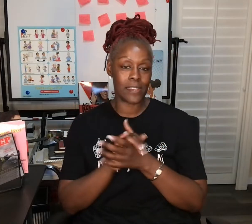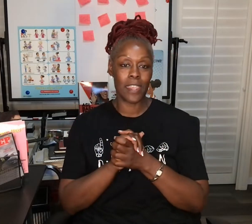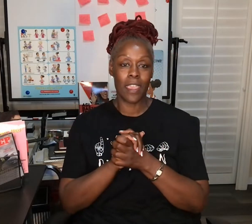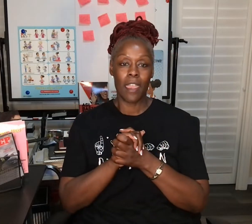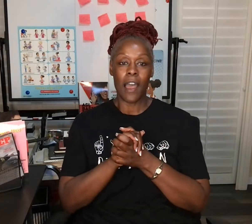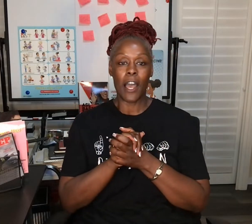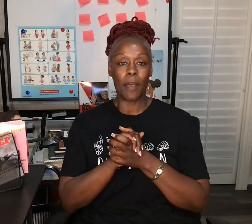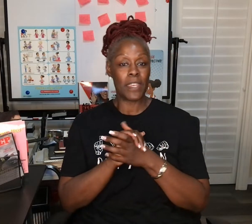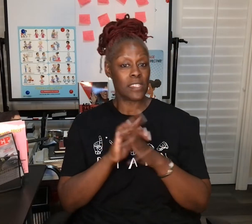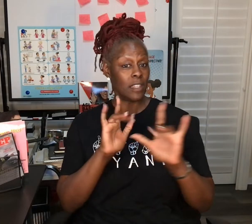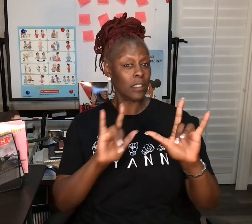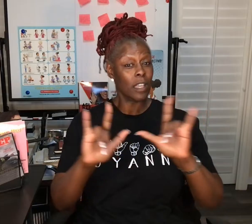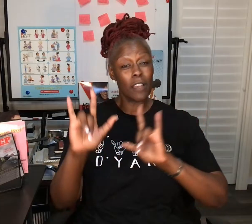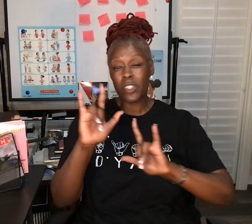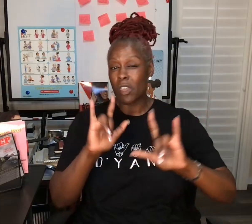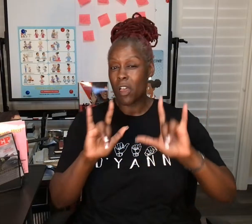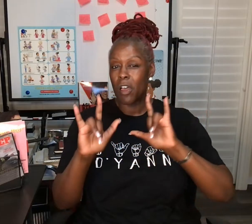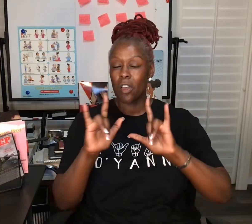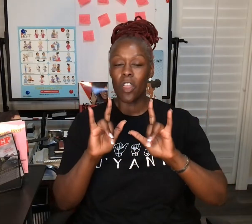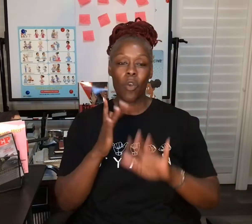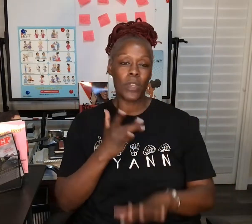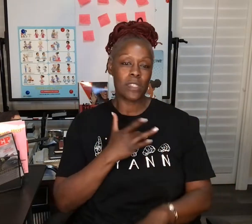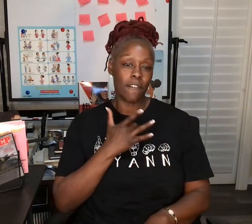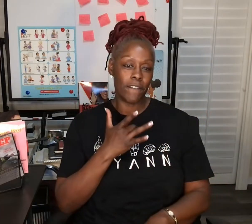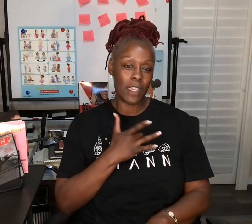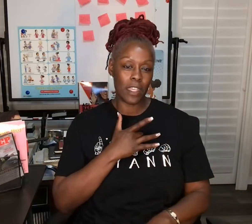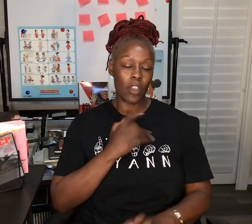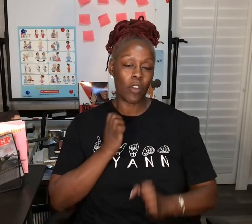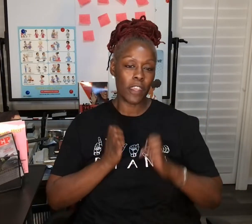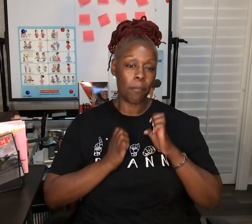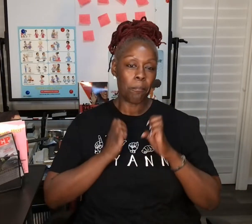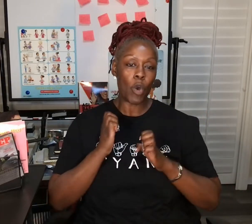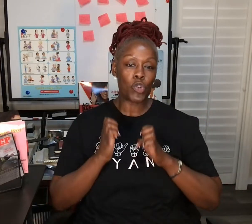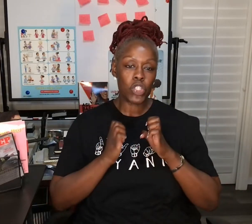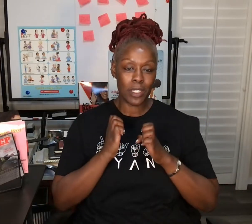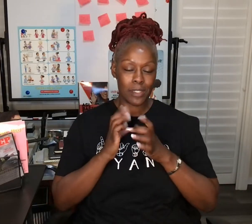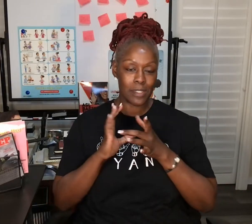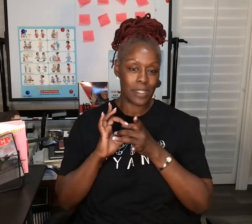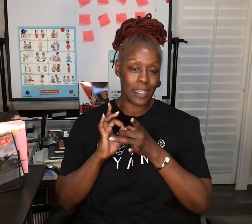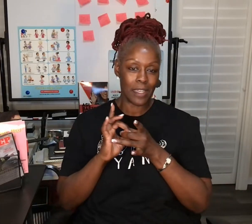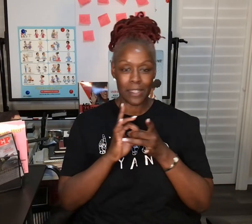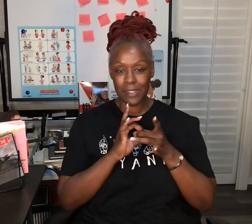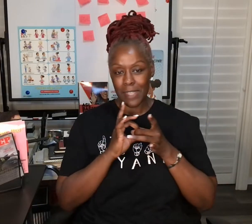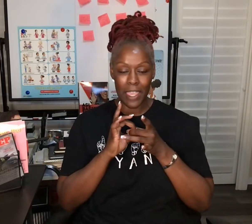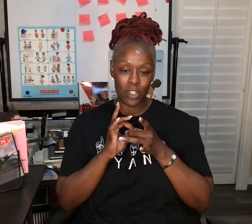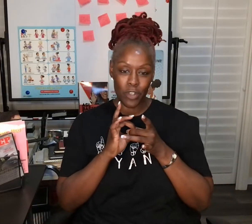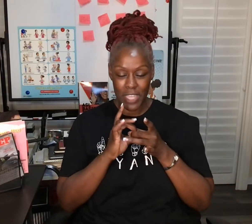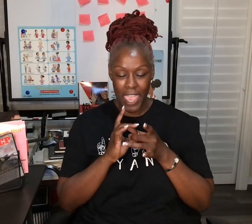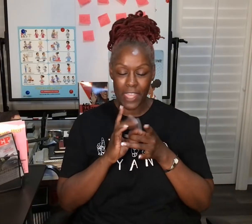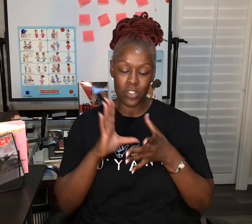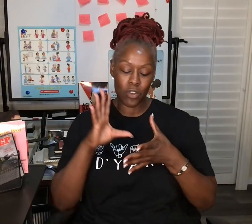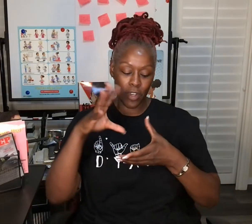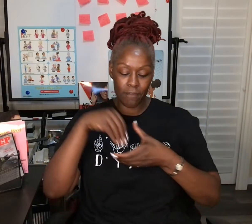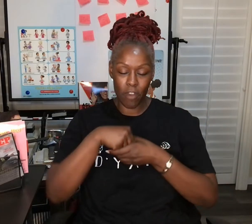fast? Is it a love song? What's the feeling or the emotions assigned or attached or